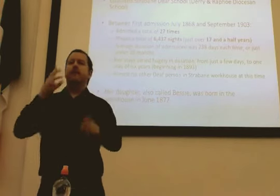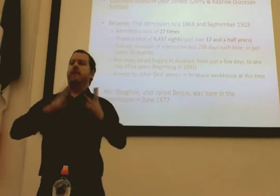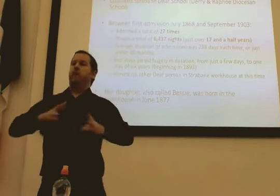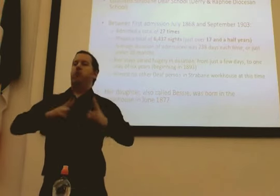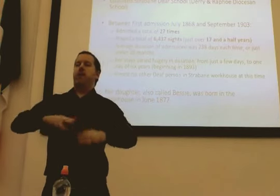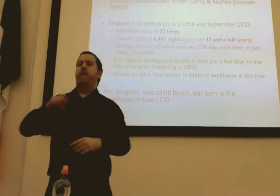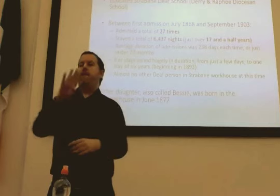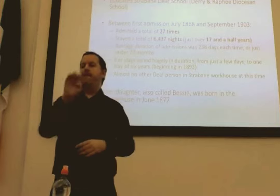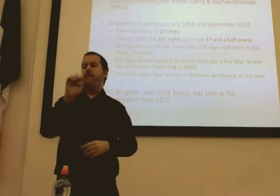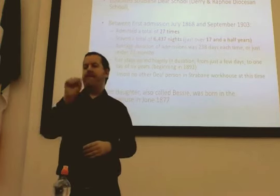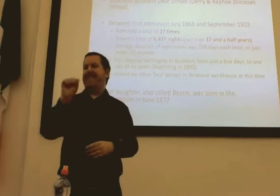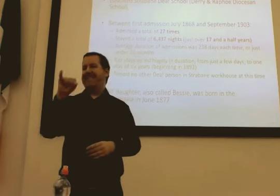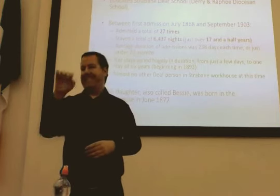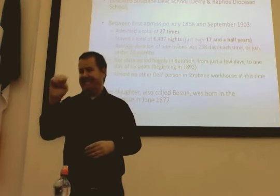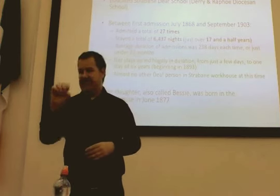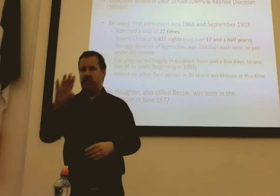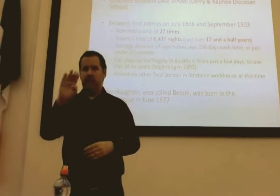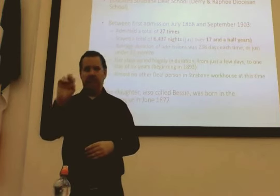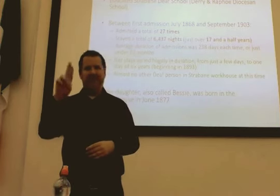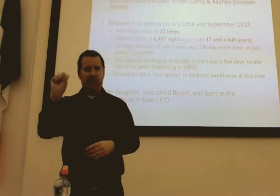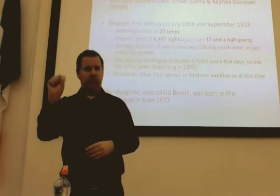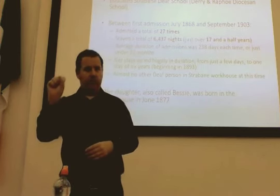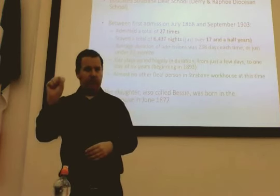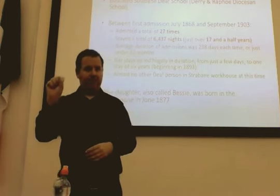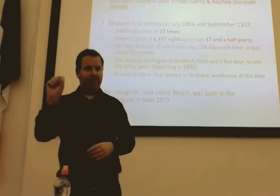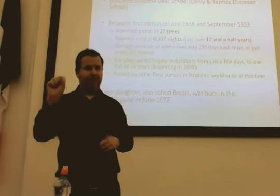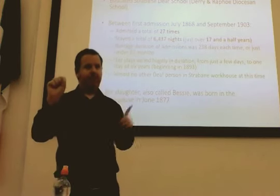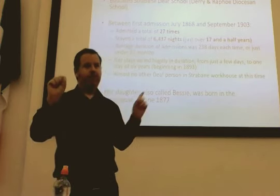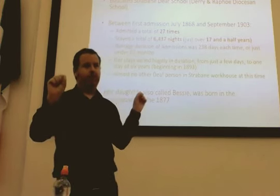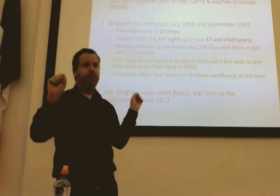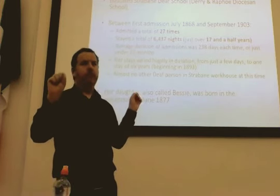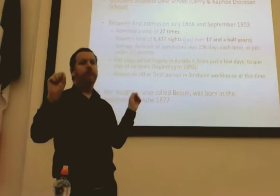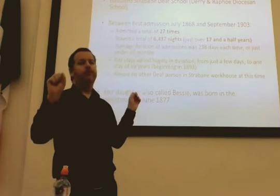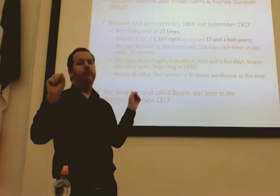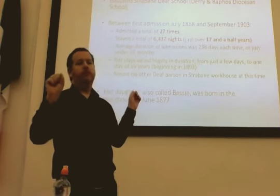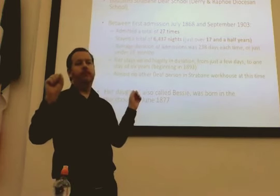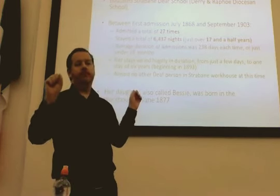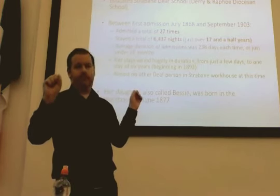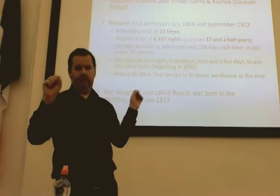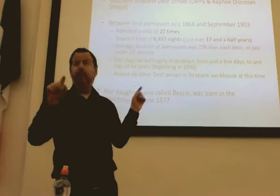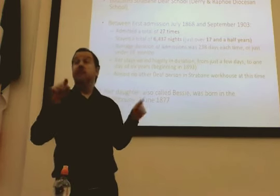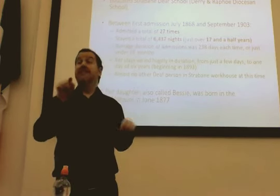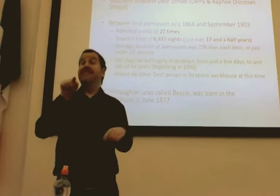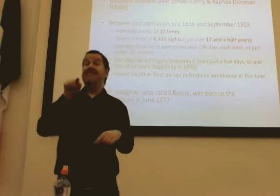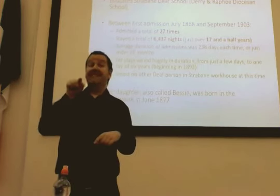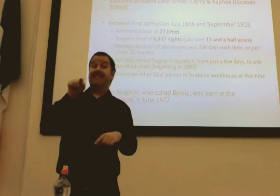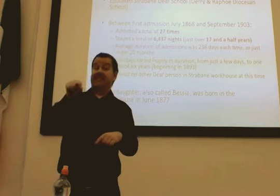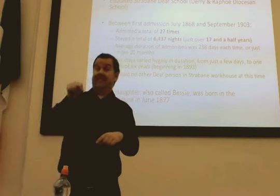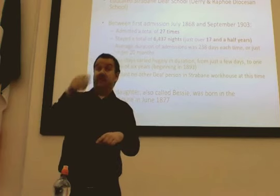So there's a lot of rich information available if you're based in the north. So this is one example of Becky